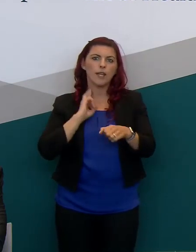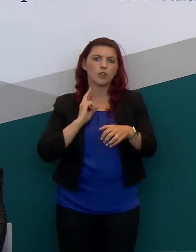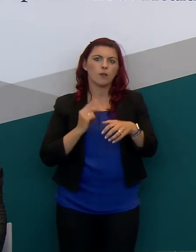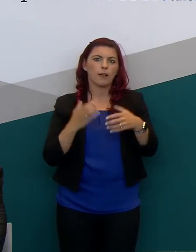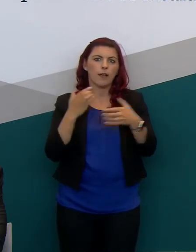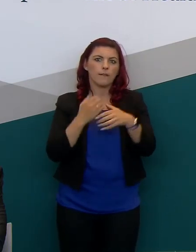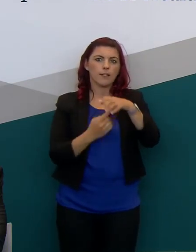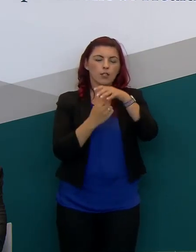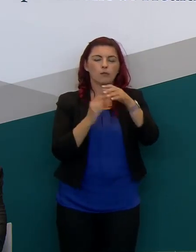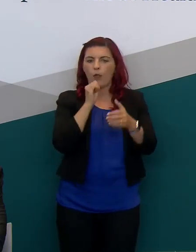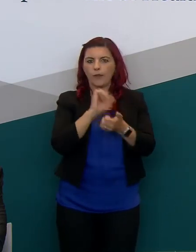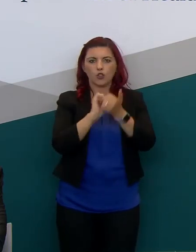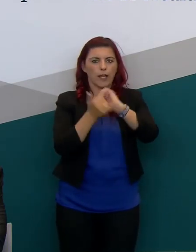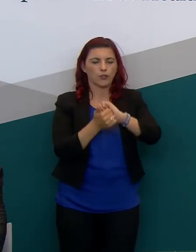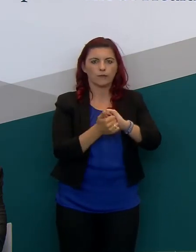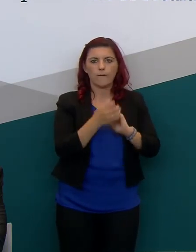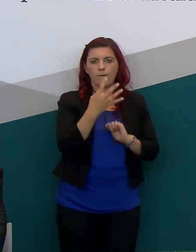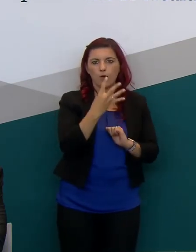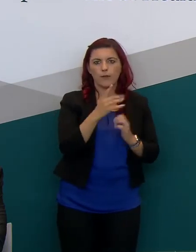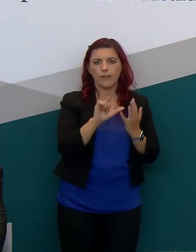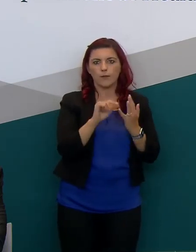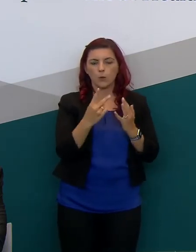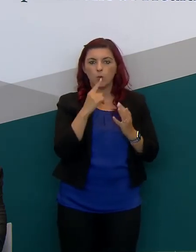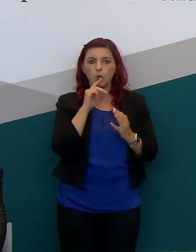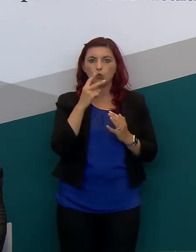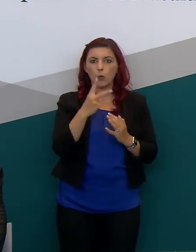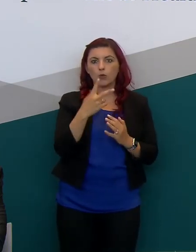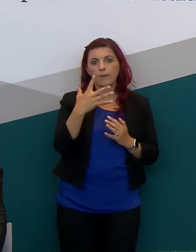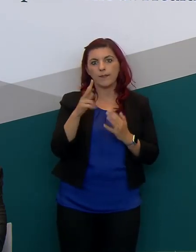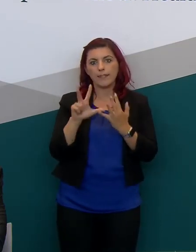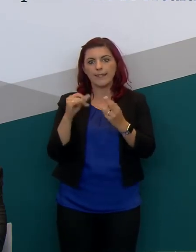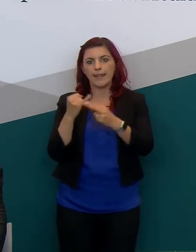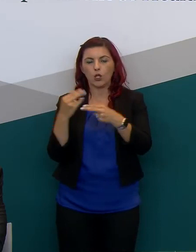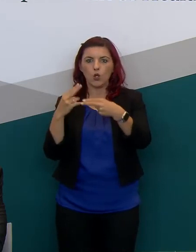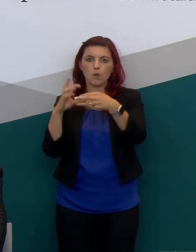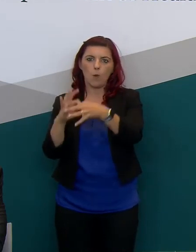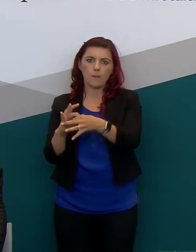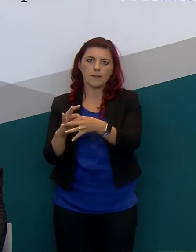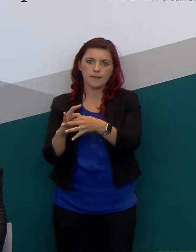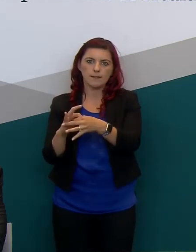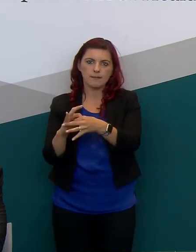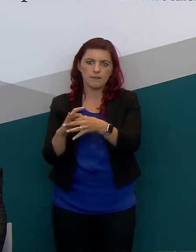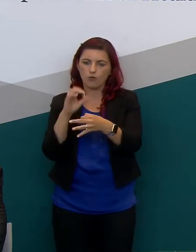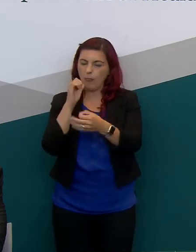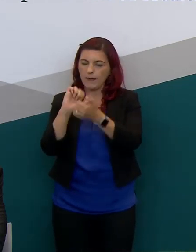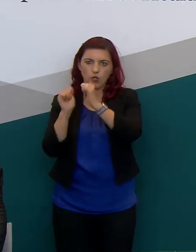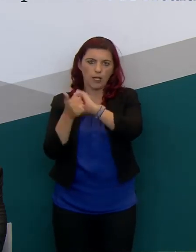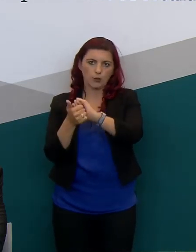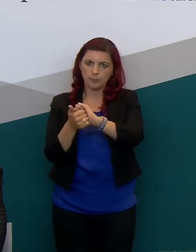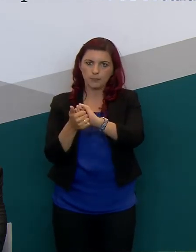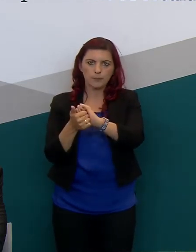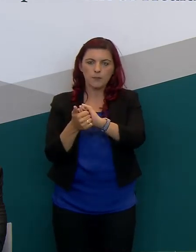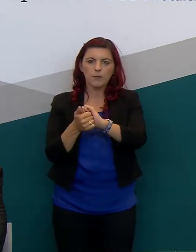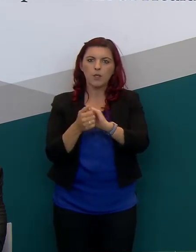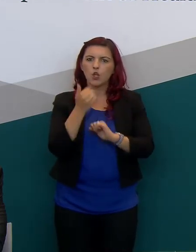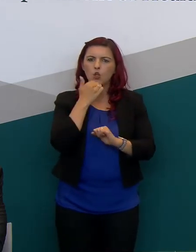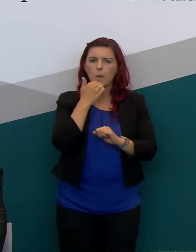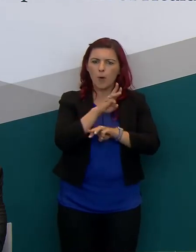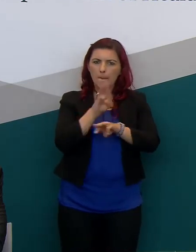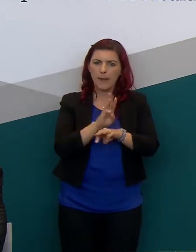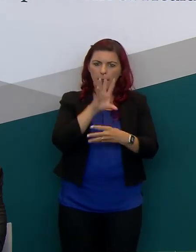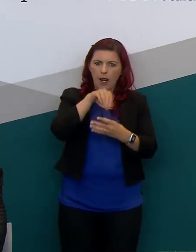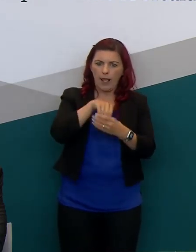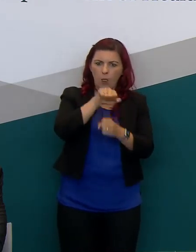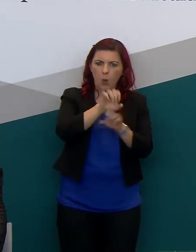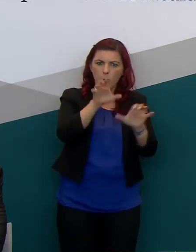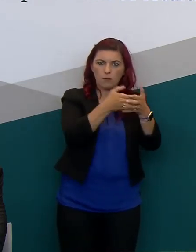at 472, and 258 of which are in nursing homes, also unchanged. The number of cases identified associated